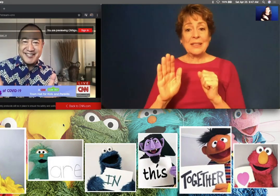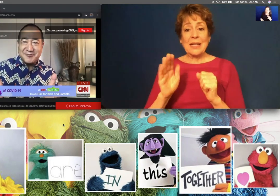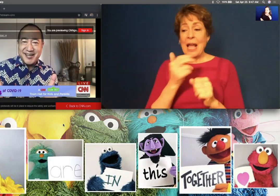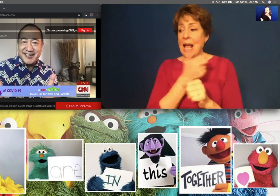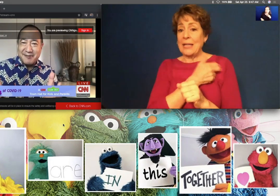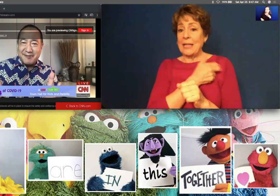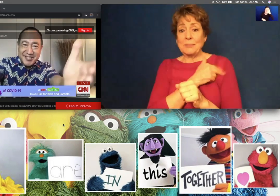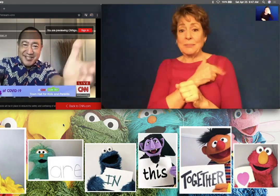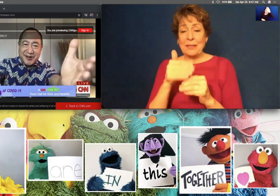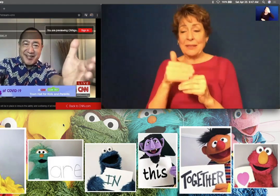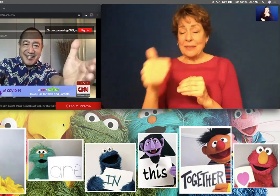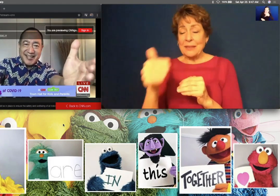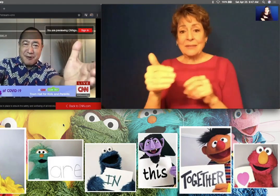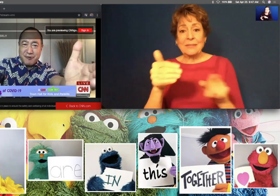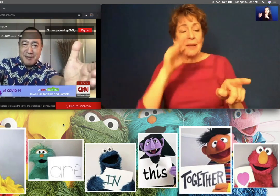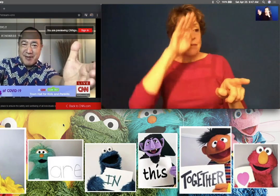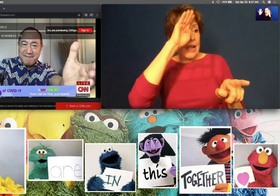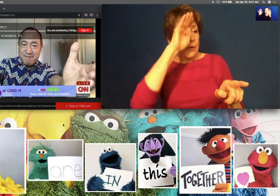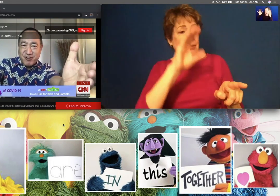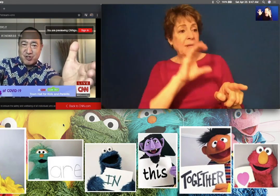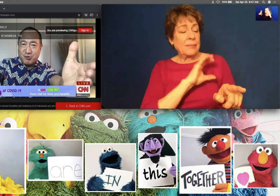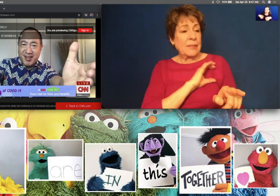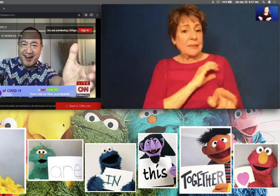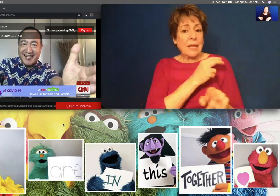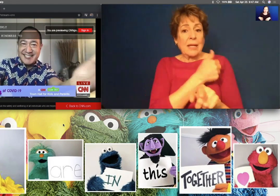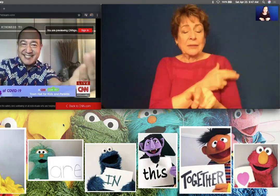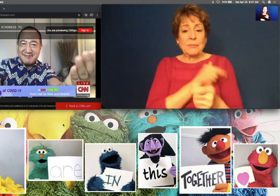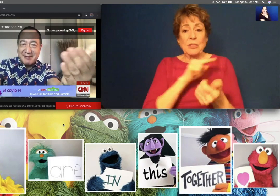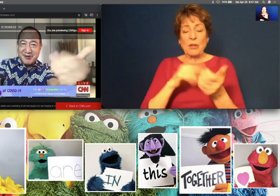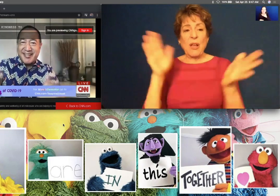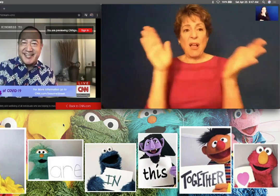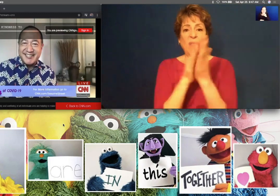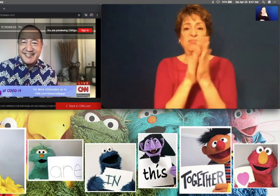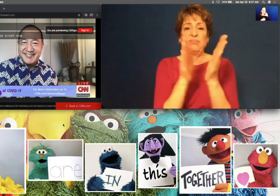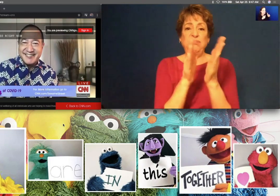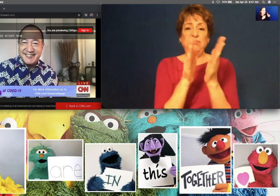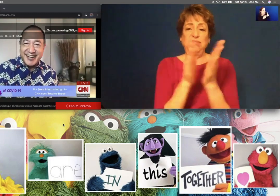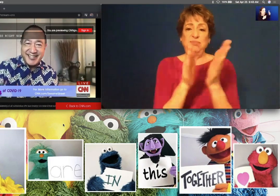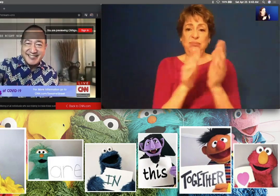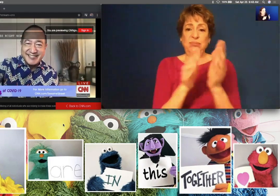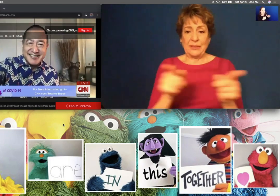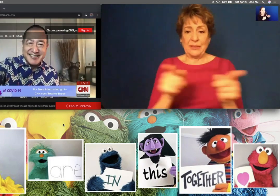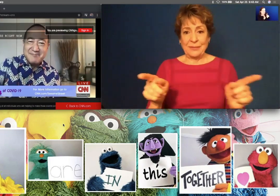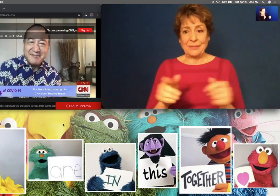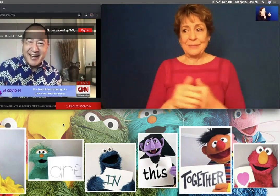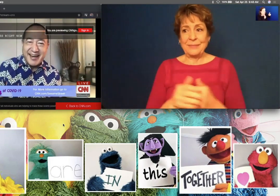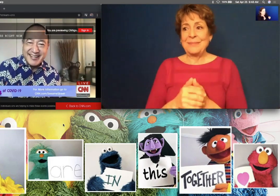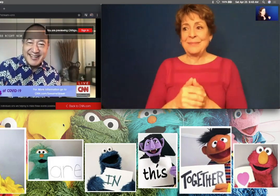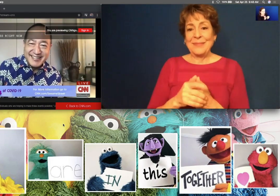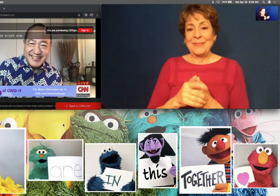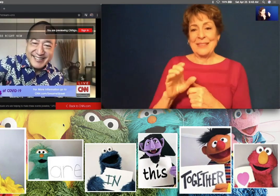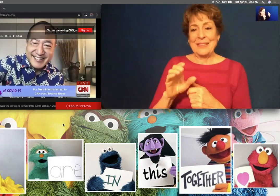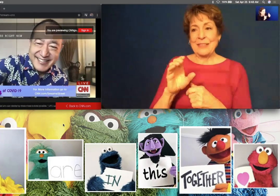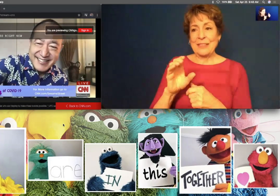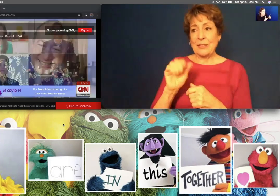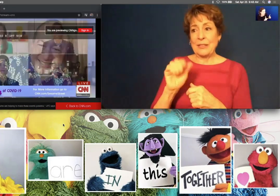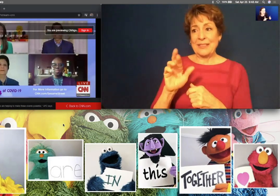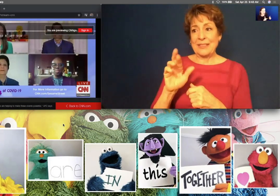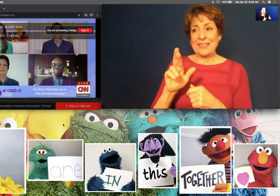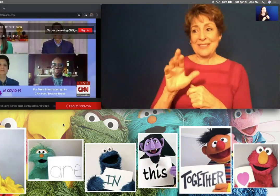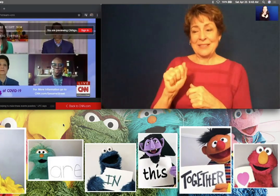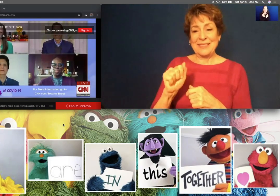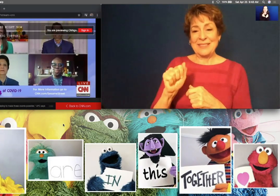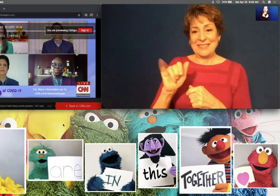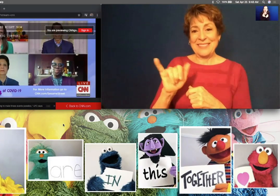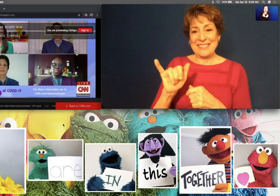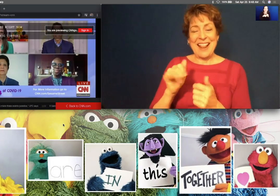your elderly neighbors and spread kindness to everyone you can. And we can spread kindness right now by sharing in a great big